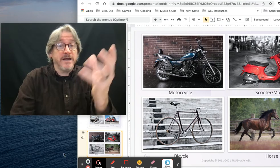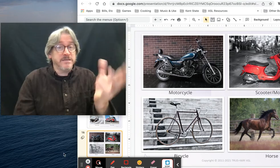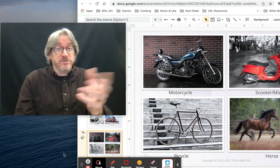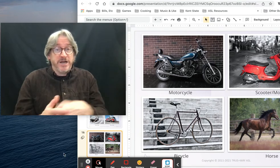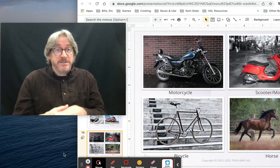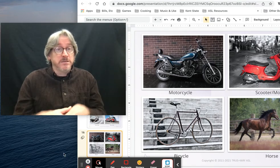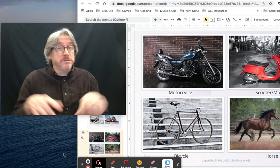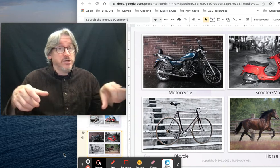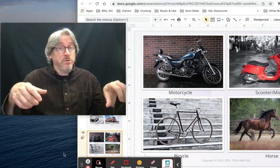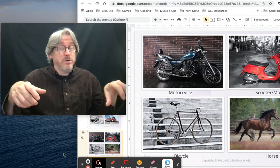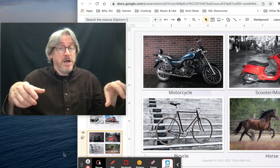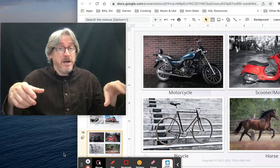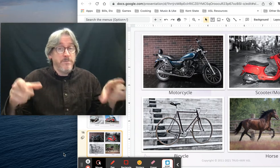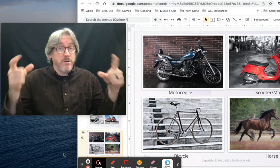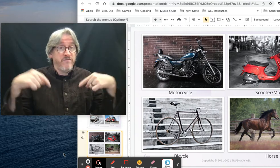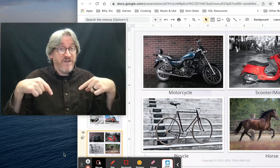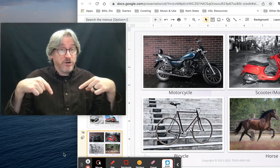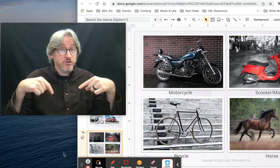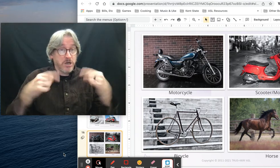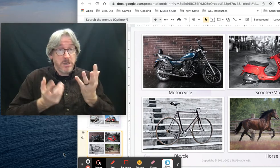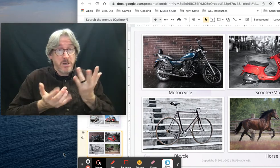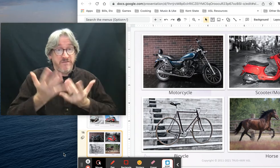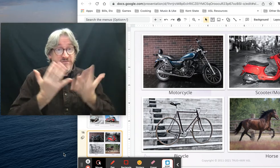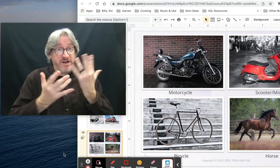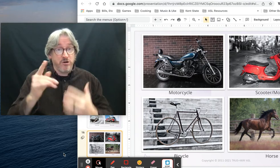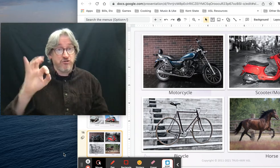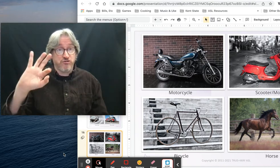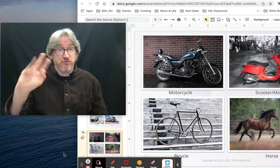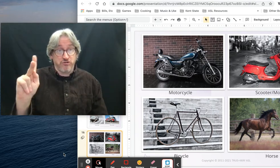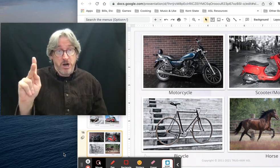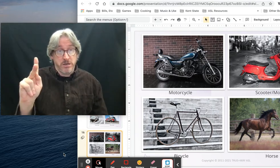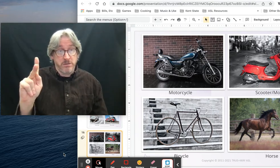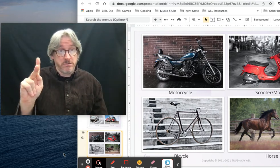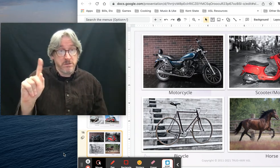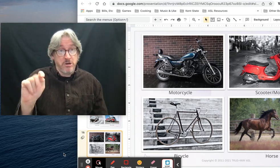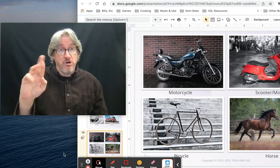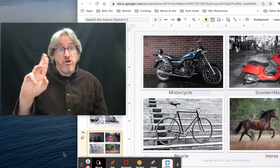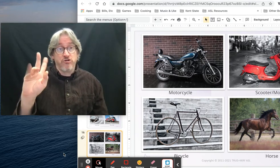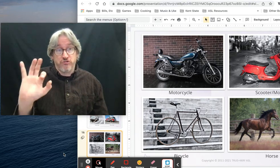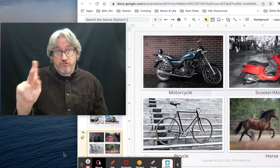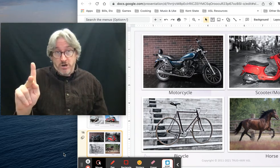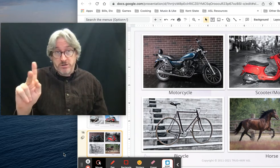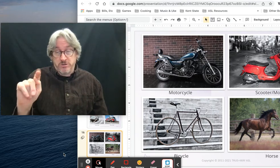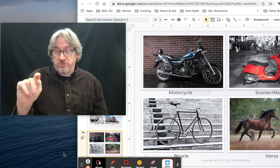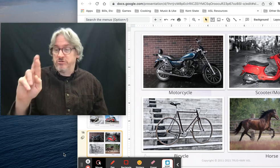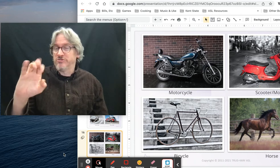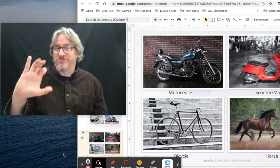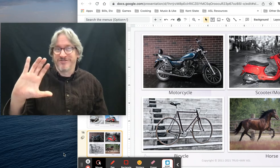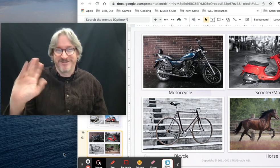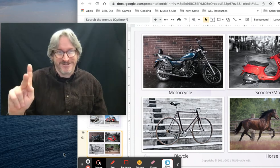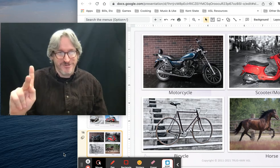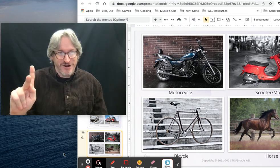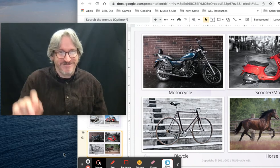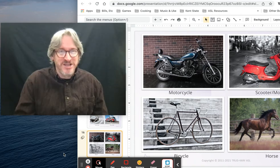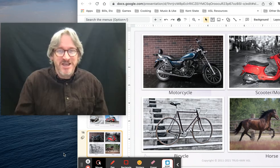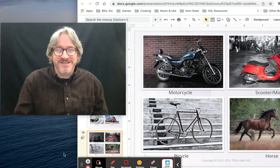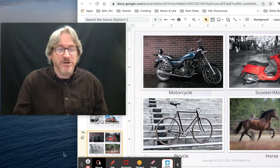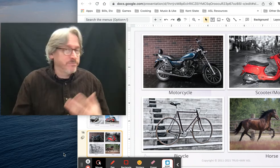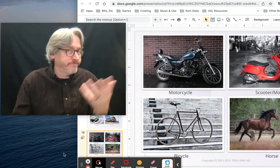and I double checked. So fire truck, fire truck, truck,